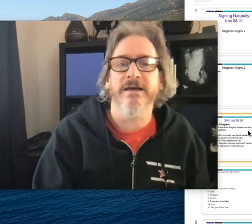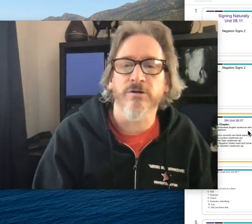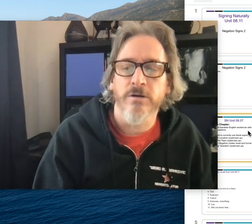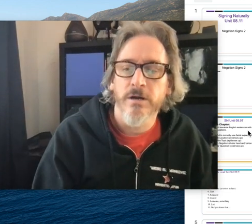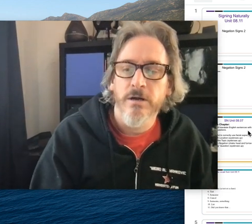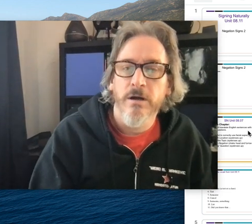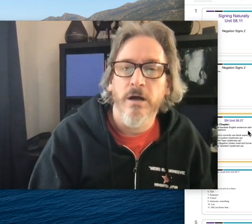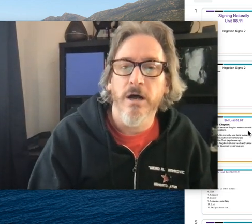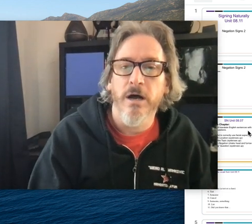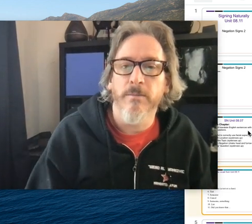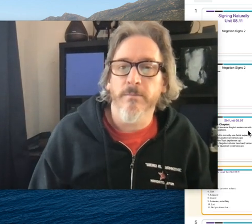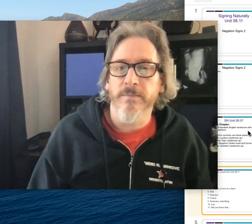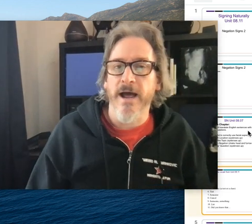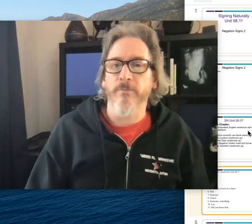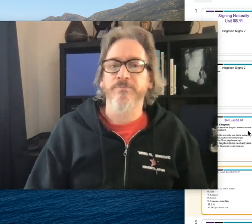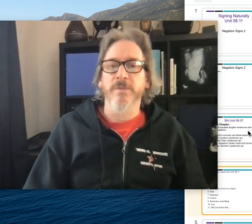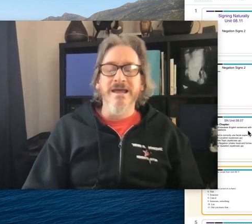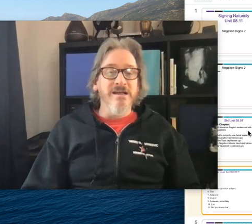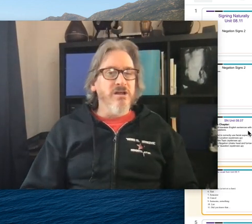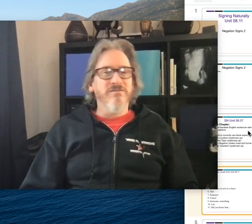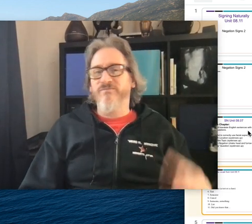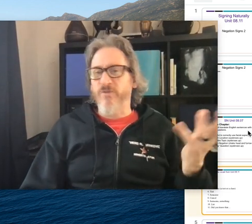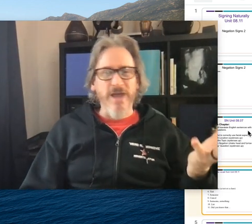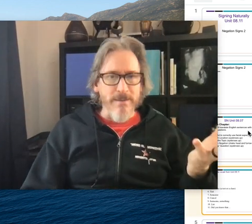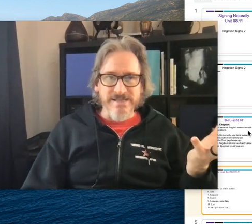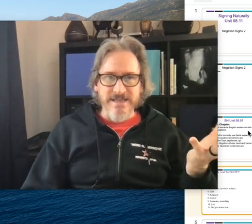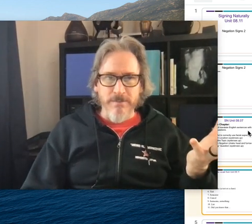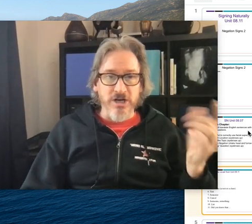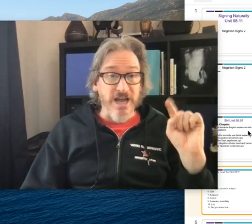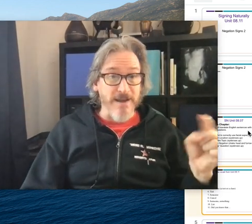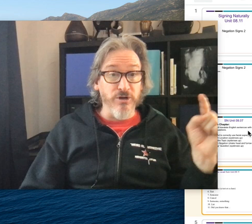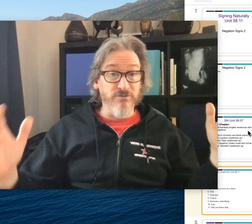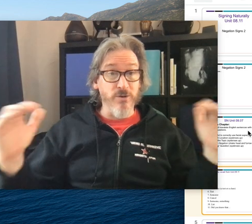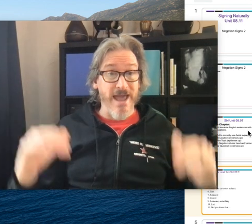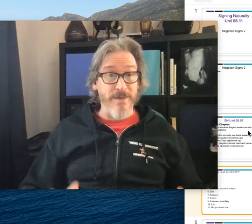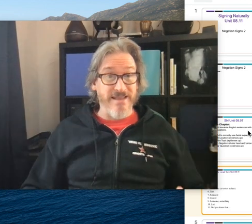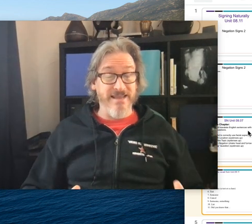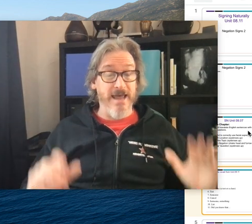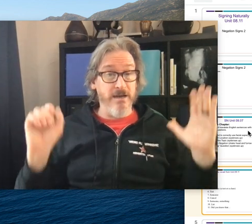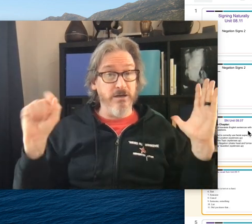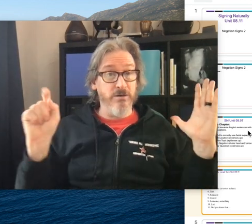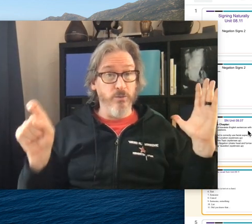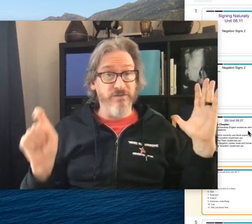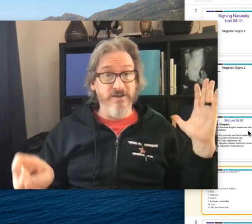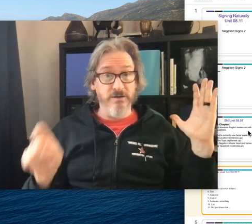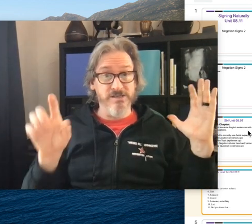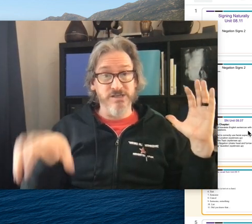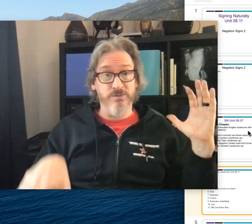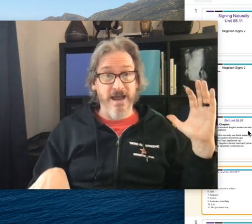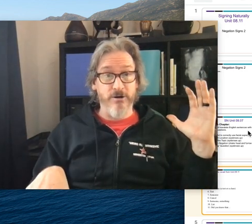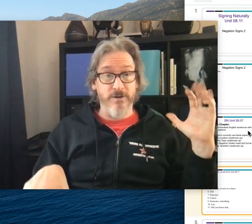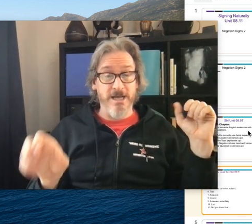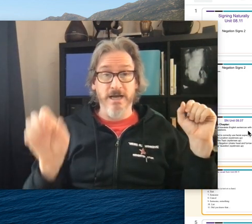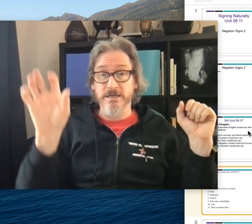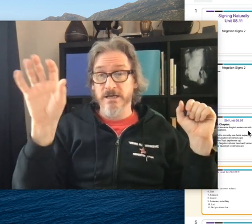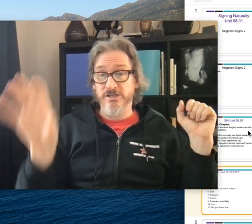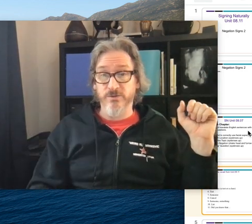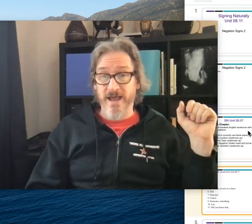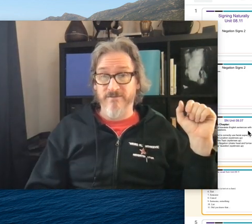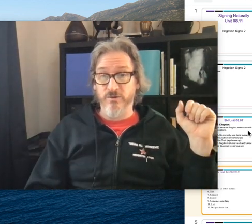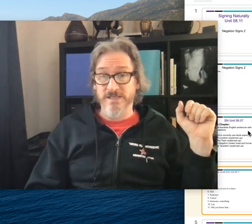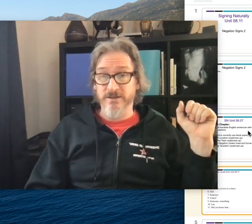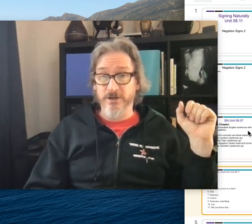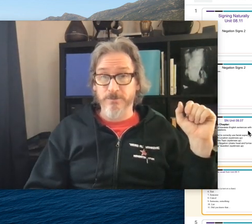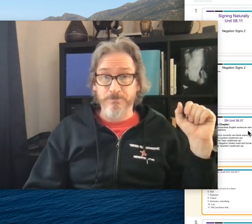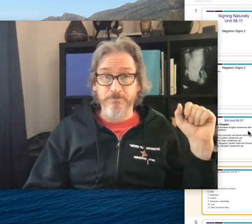pieces together now. Vocab isn't that much, and I put the vocab at the end with videos. This one I had already cut, so